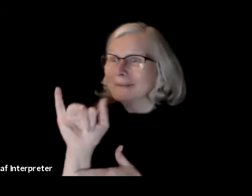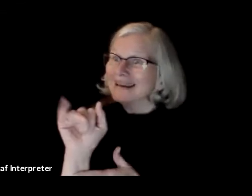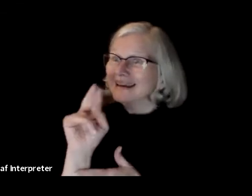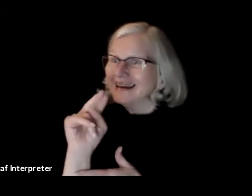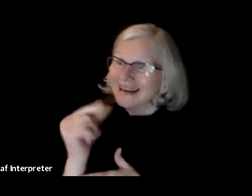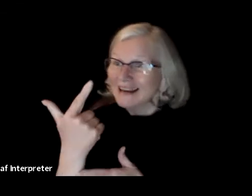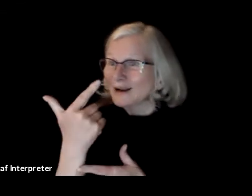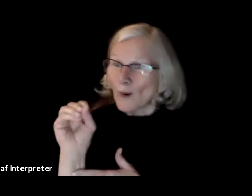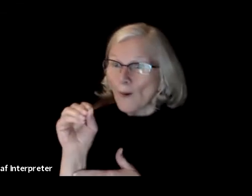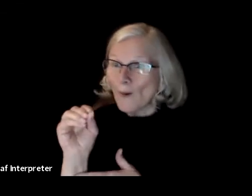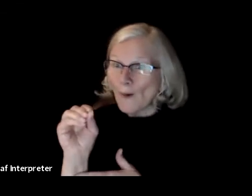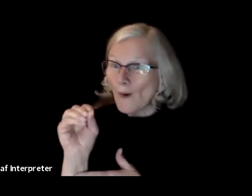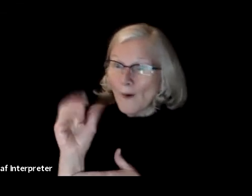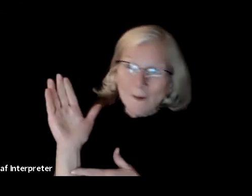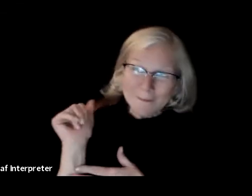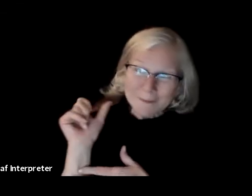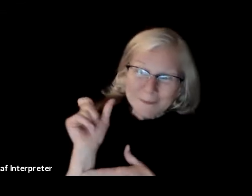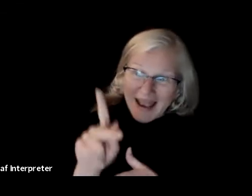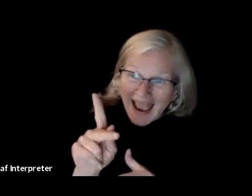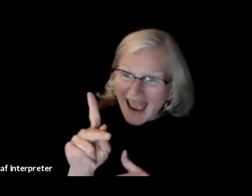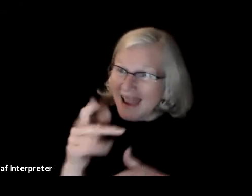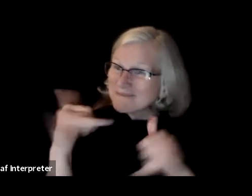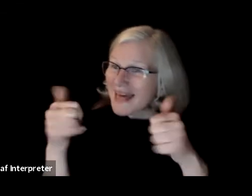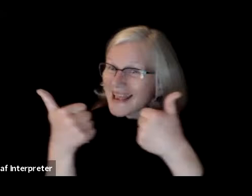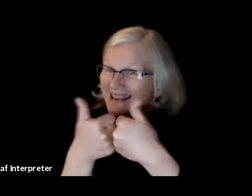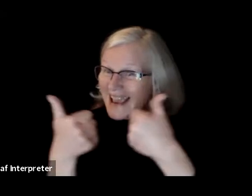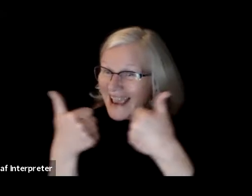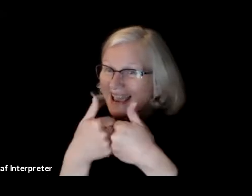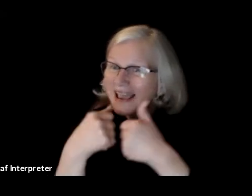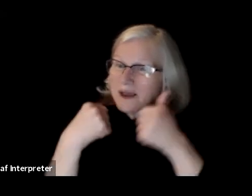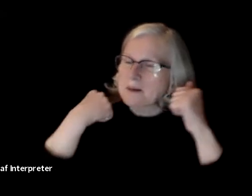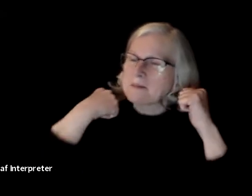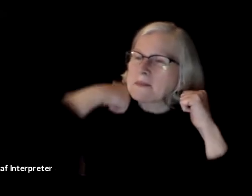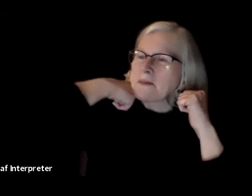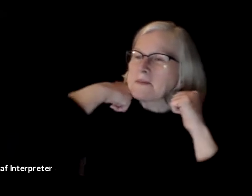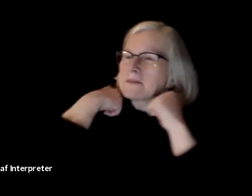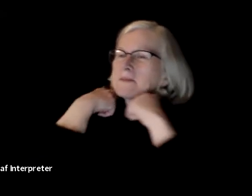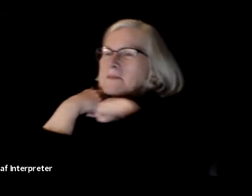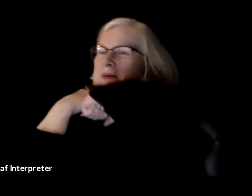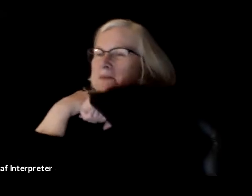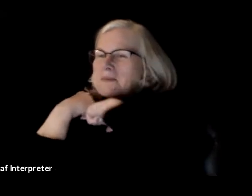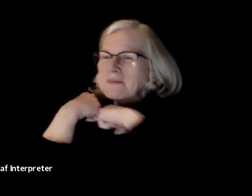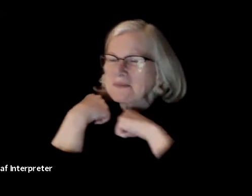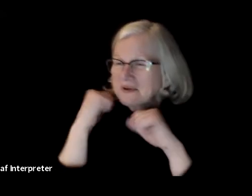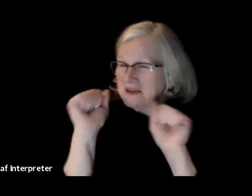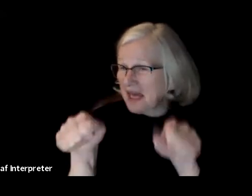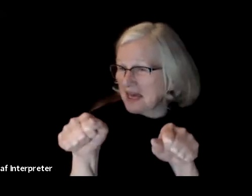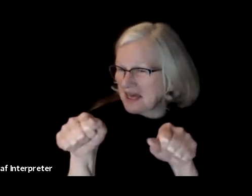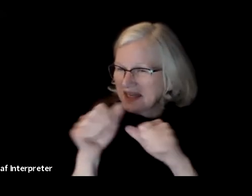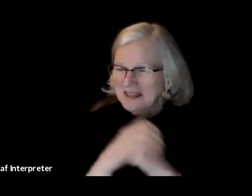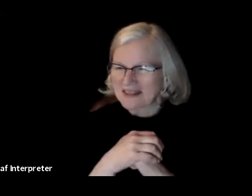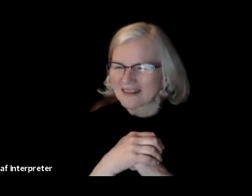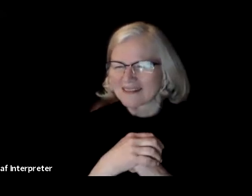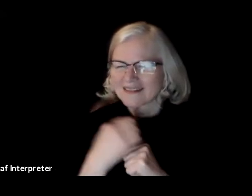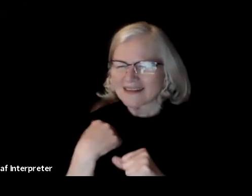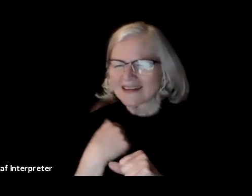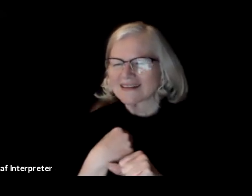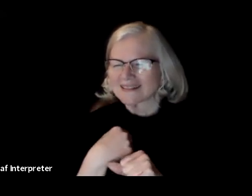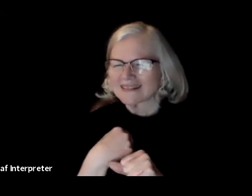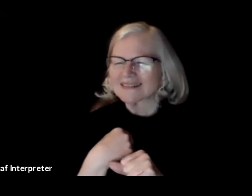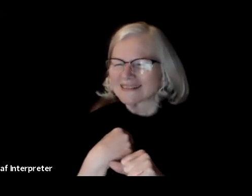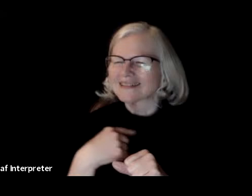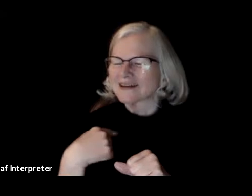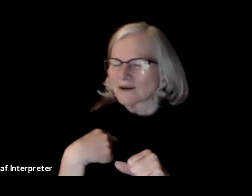more elbow bumps from family members that we've not seen in a while. We realize there will be setbacks. Our